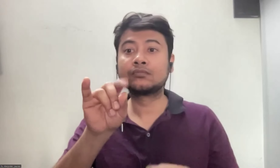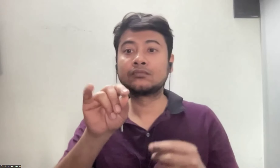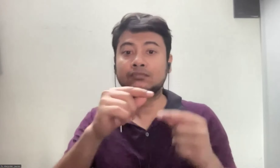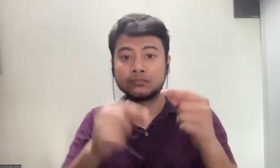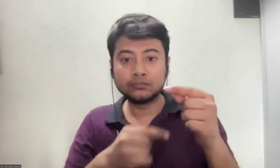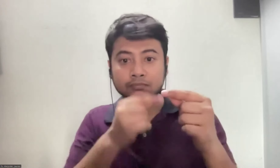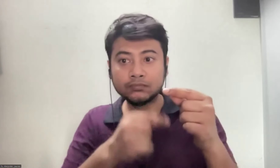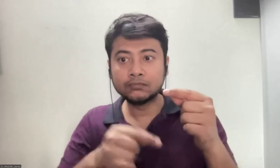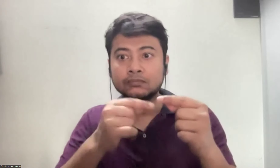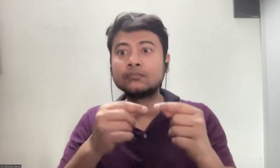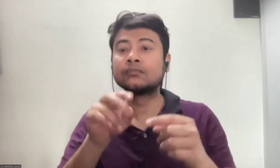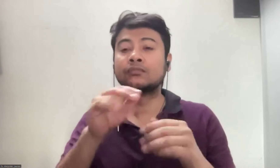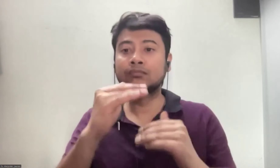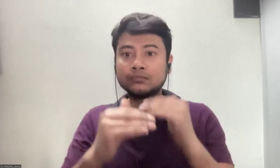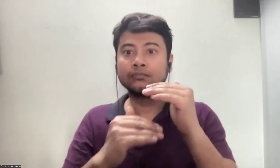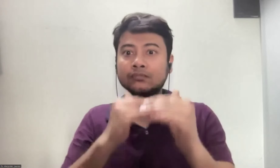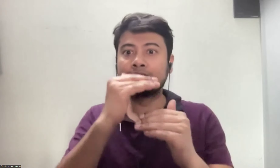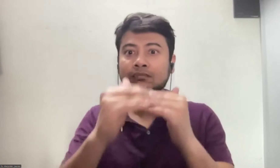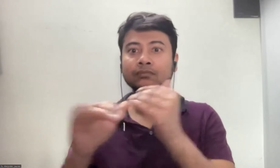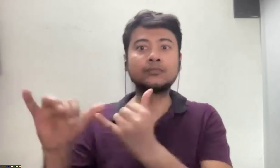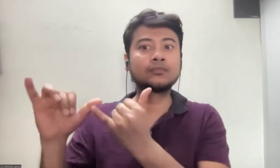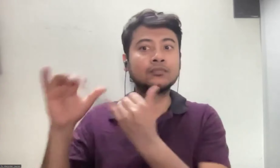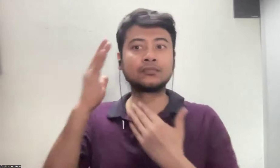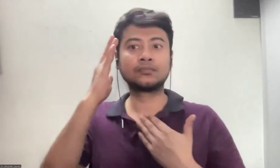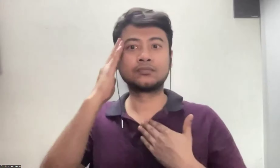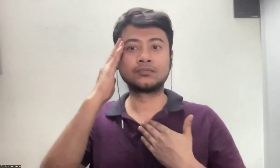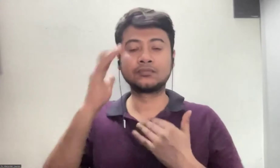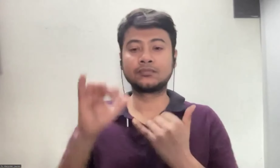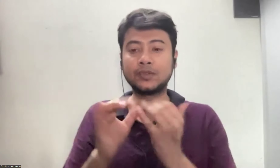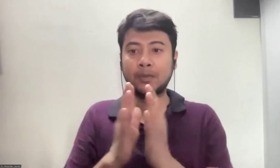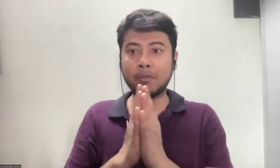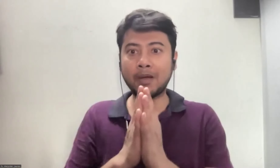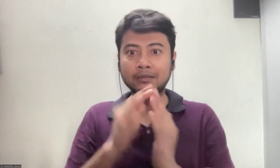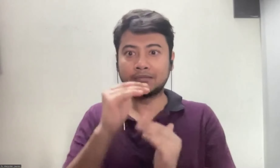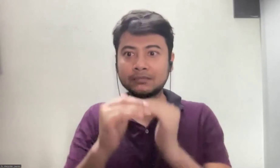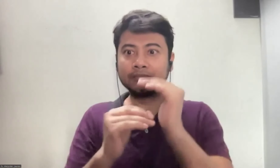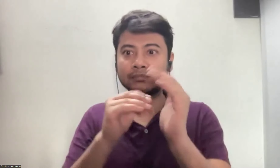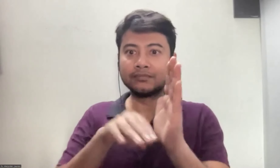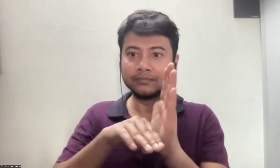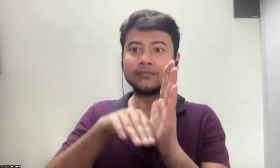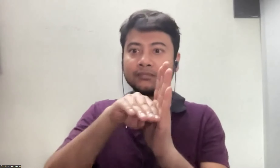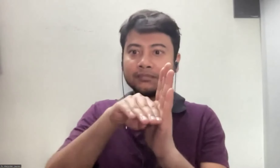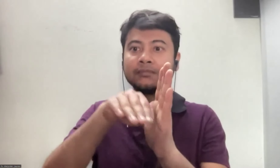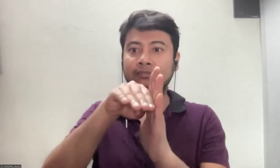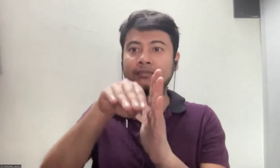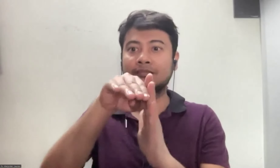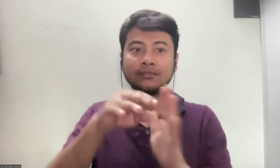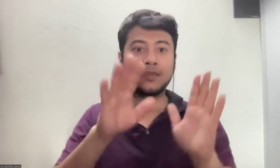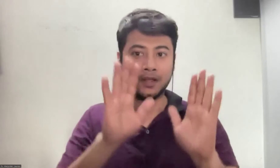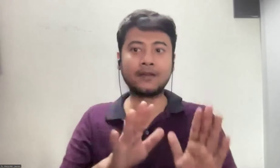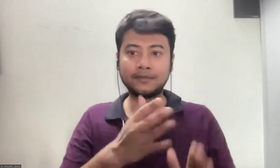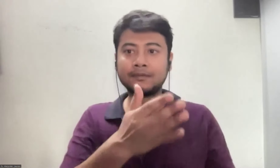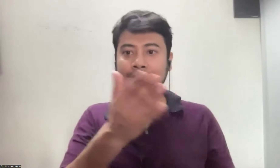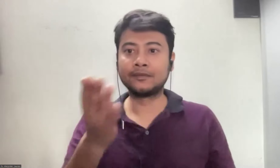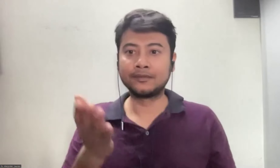how we should, you know, do Tulsi Aarti. So there is a proper method in which we should do this Tulsi Aarti. So all of us